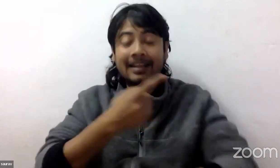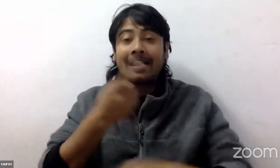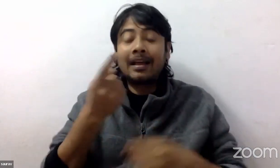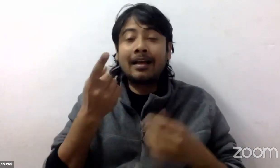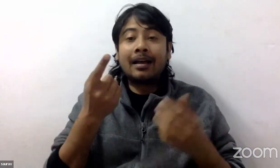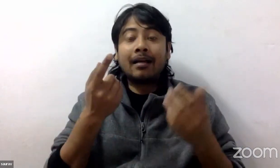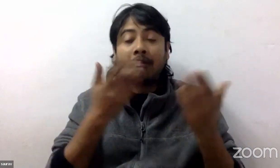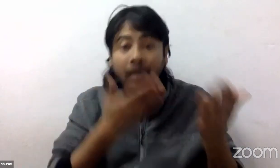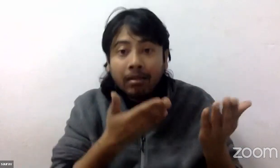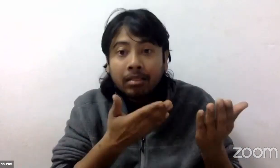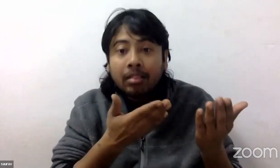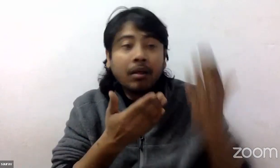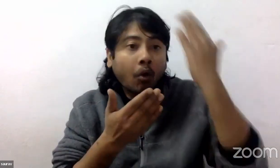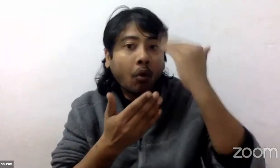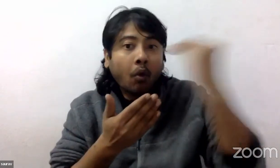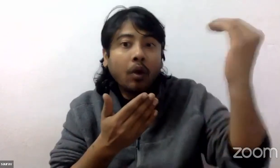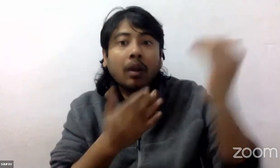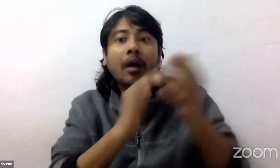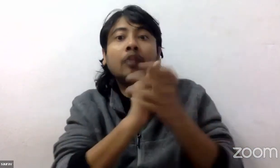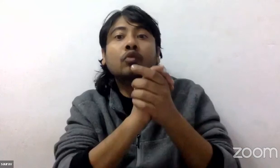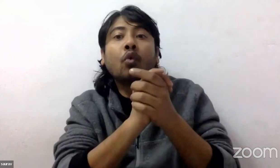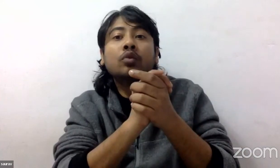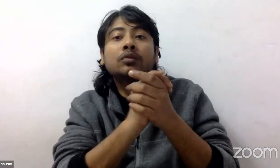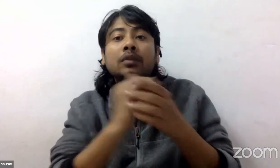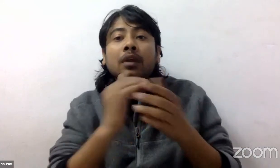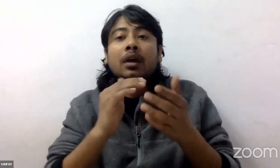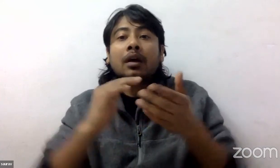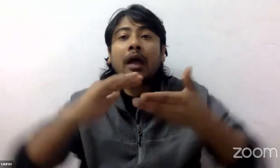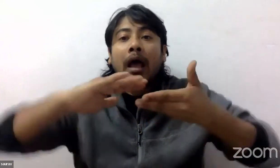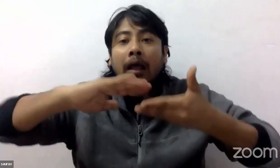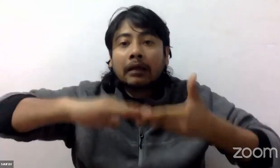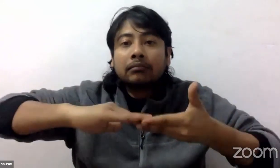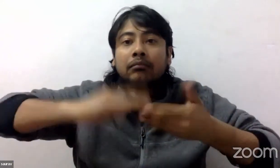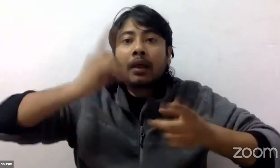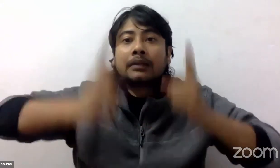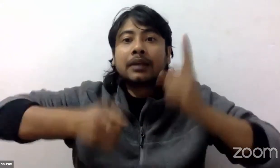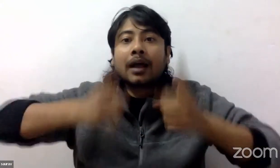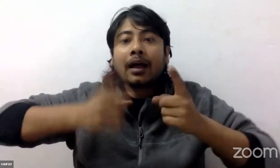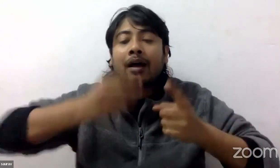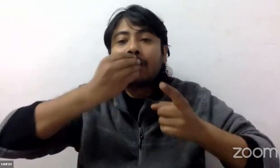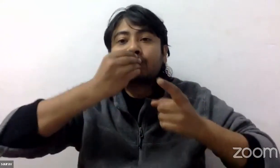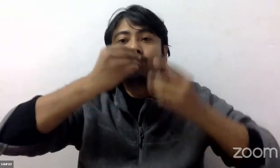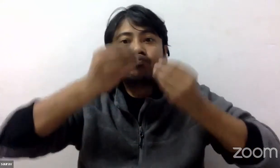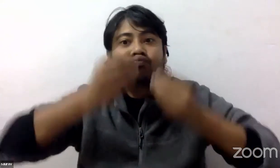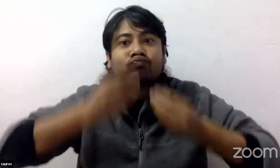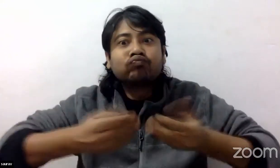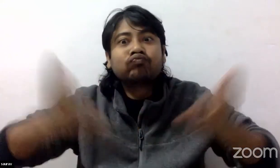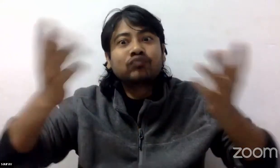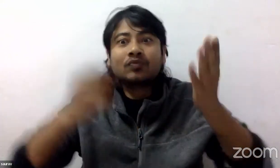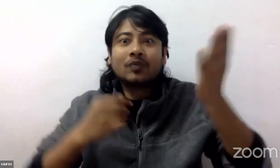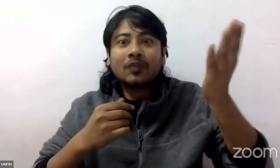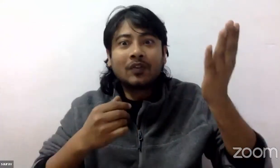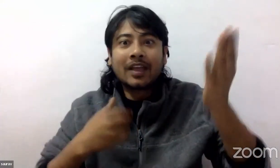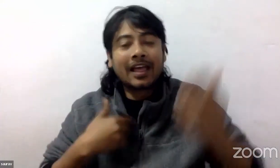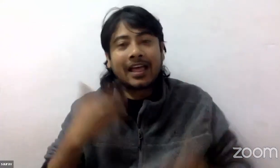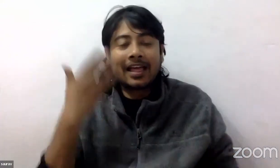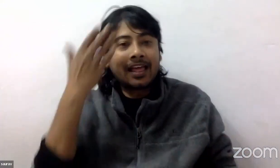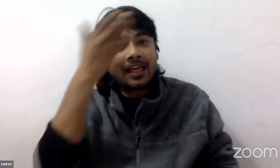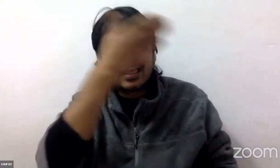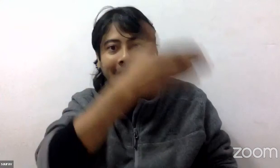on Trayodasi. That is wrong. That is not to be done. We are talking about accidentally if you have broken the fast, so you can